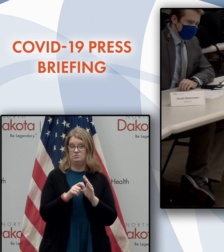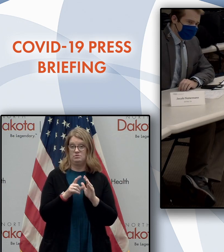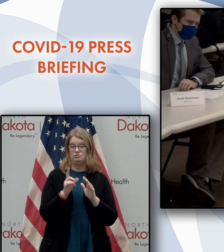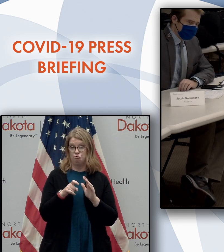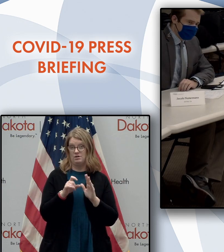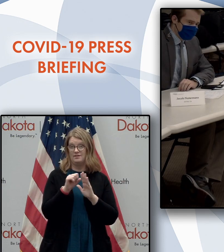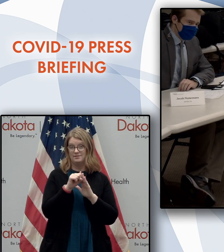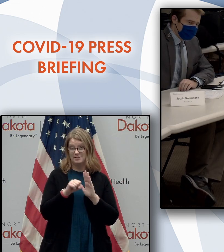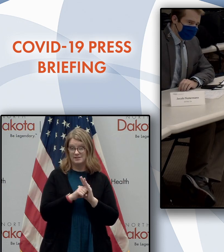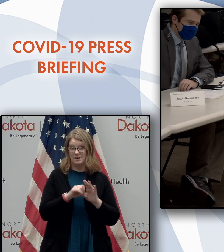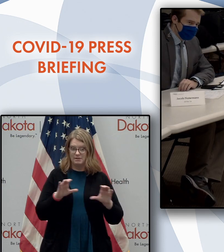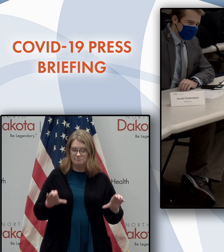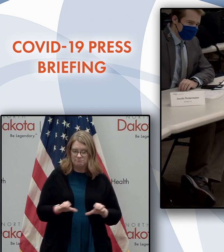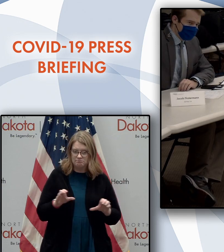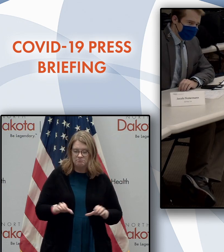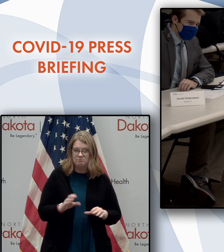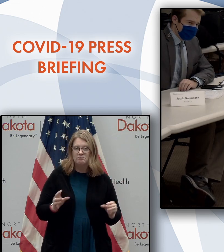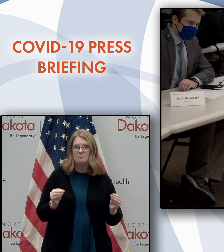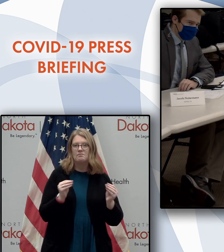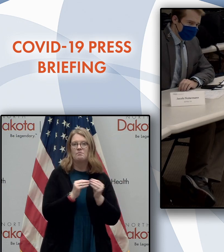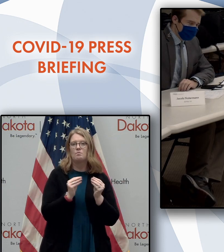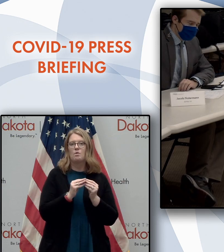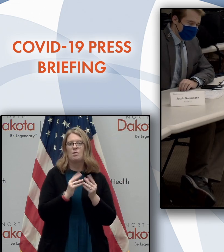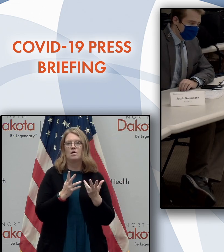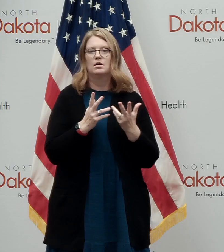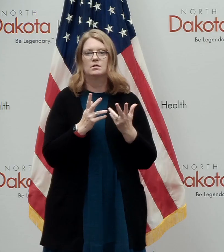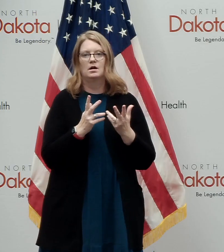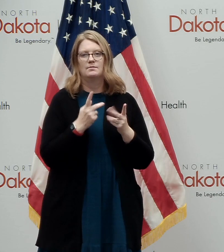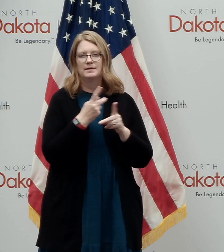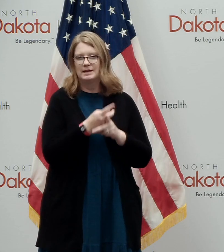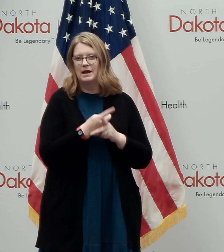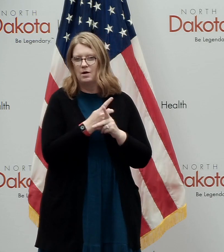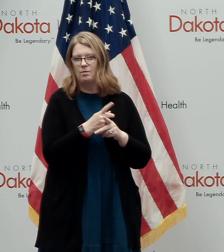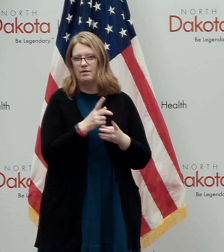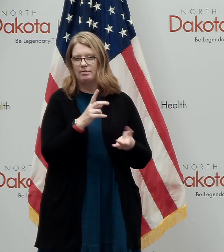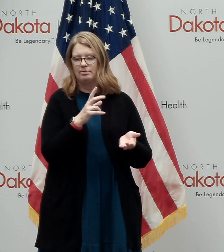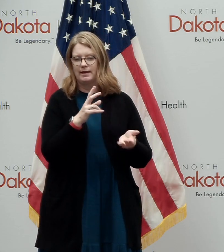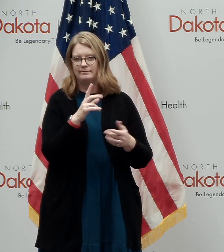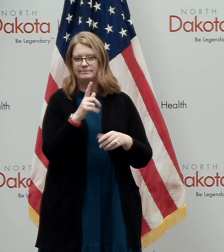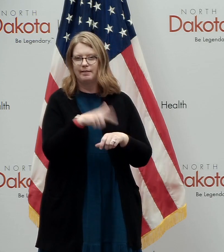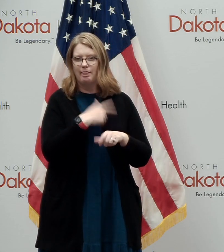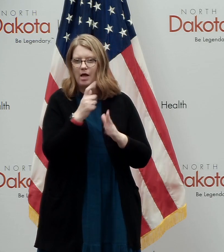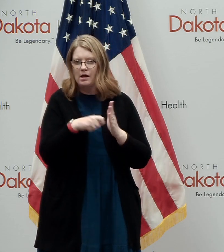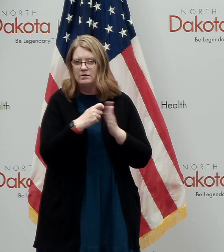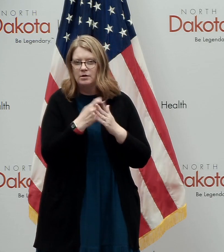deaths came this month and late last month? Well, I think if you take a look at the